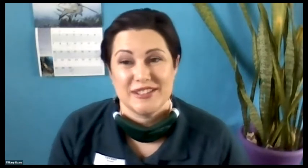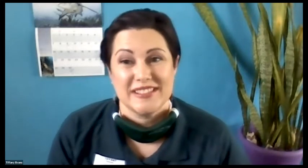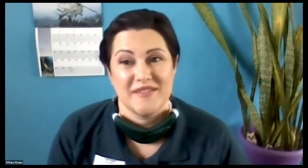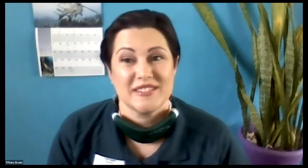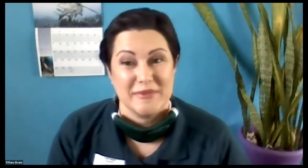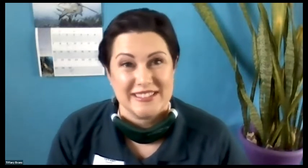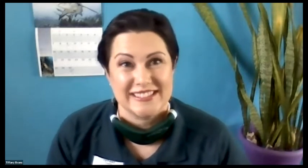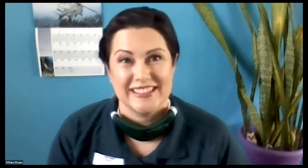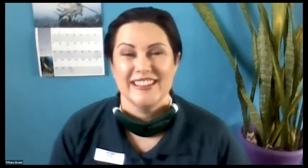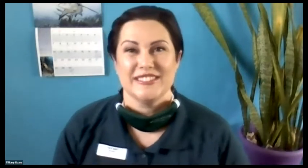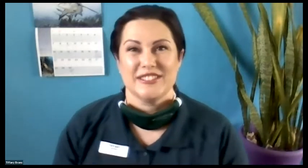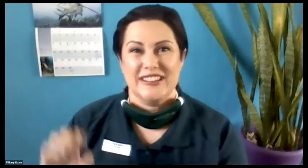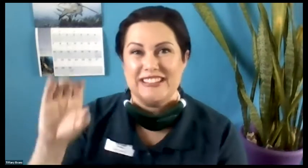save species. So let's try it together.